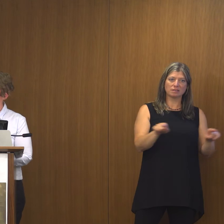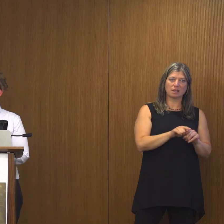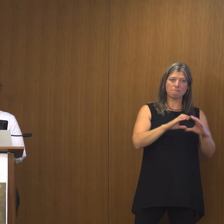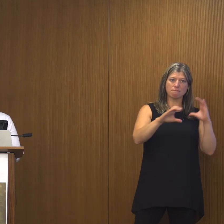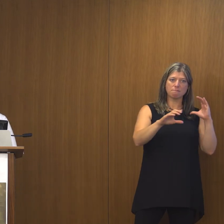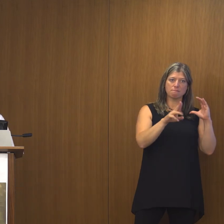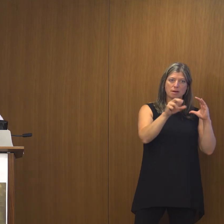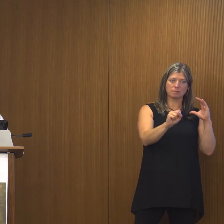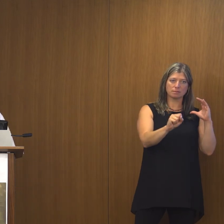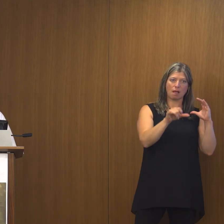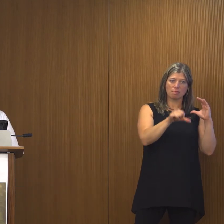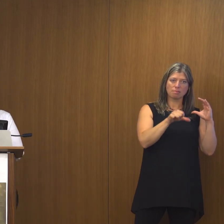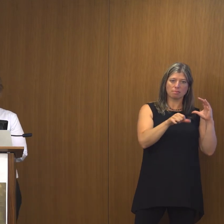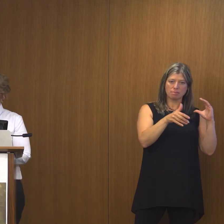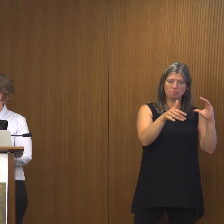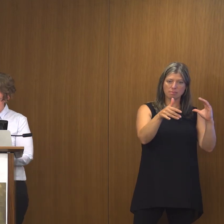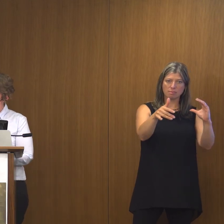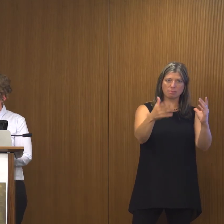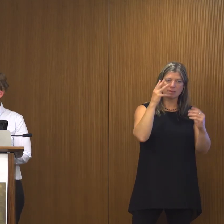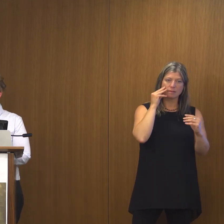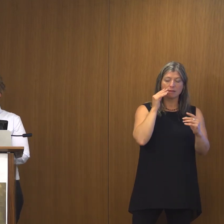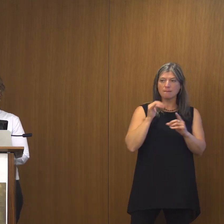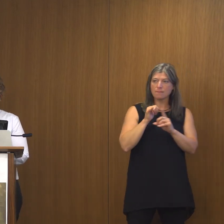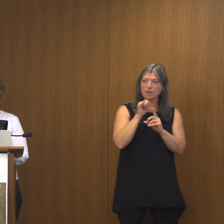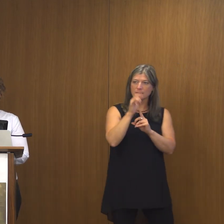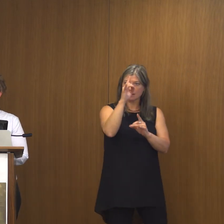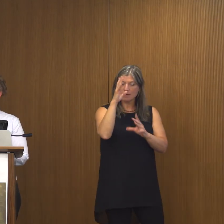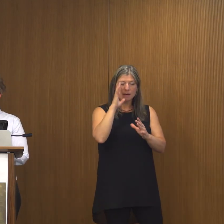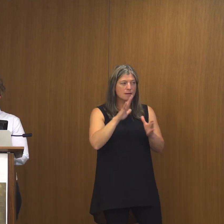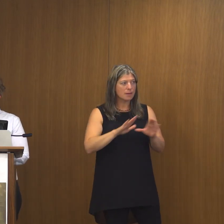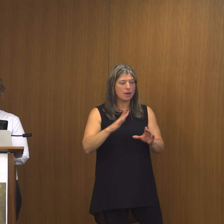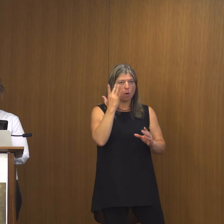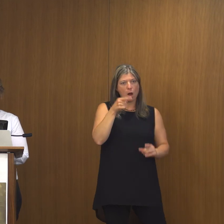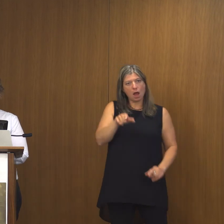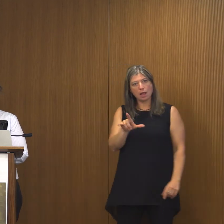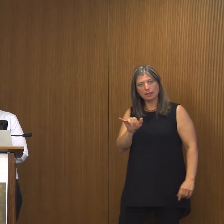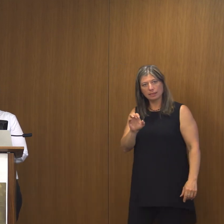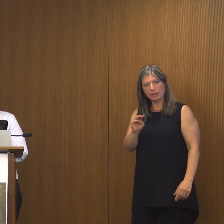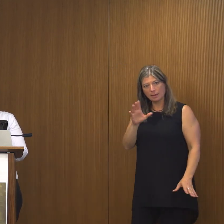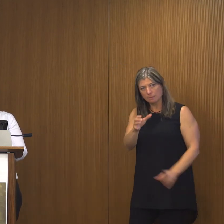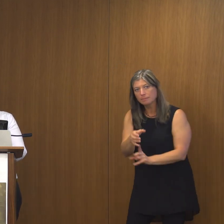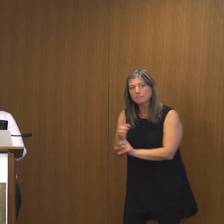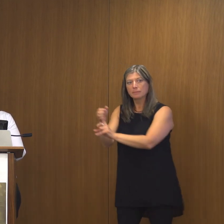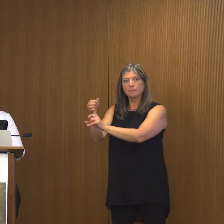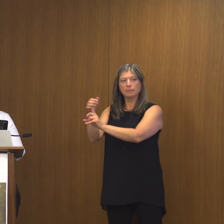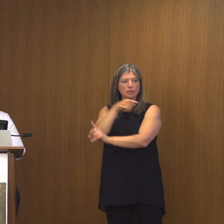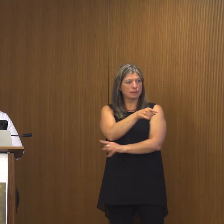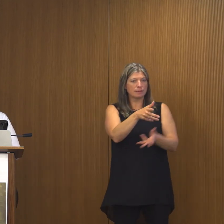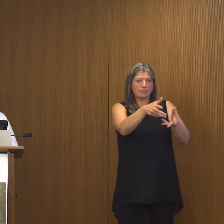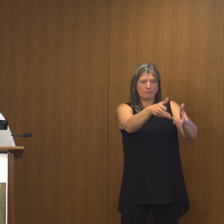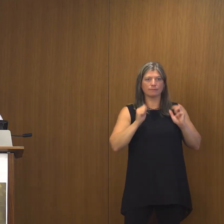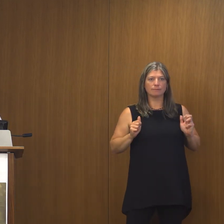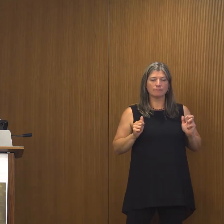children were victims of bullying, the subjects of such disturbing behavior, why was Liam removed from the situation and Mahad left to deal with